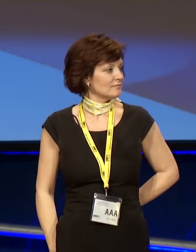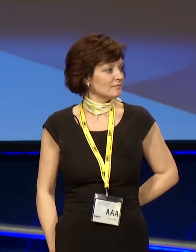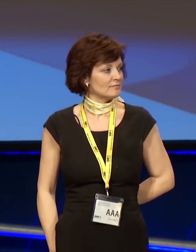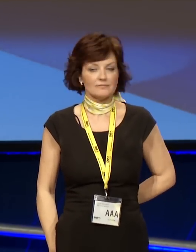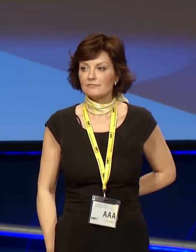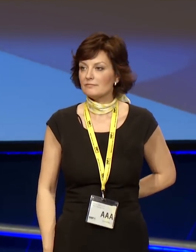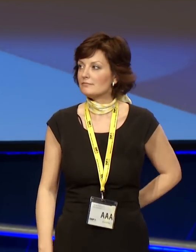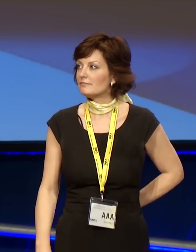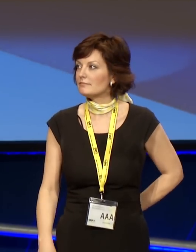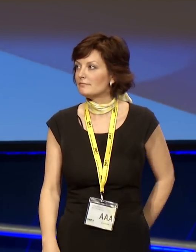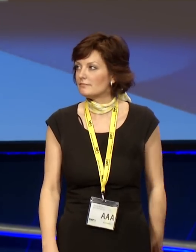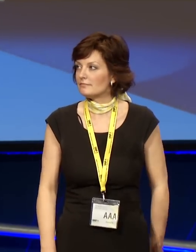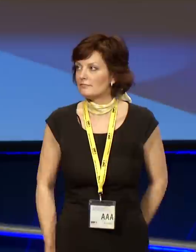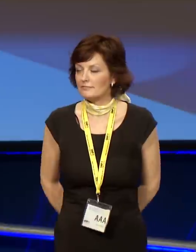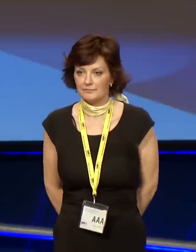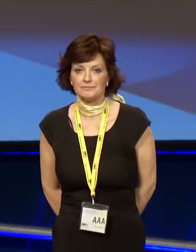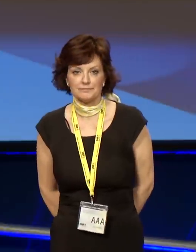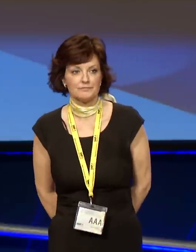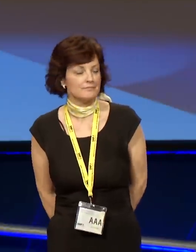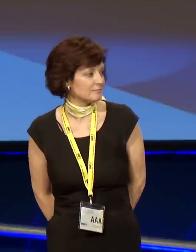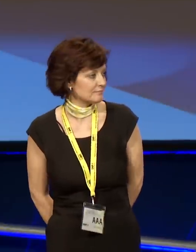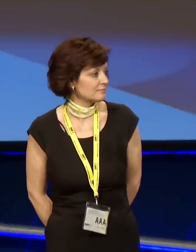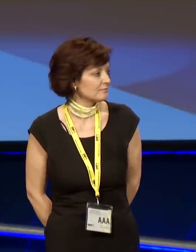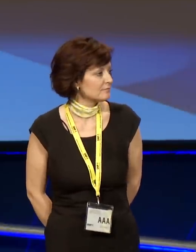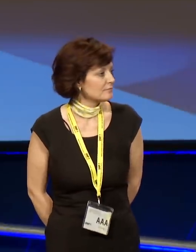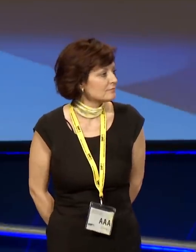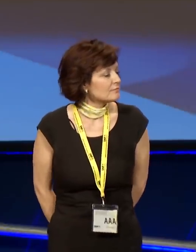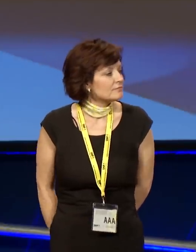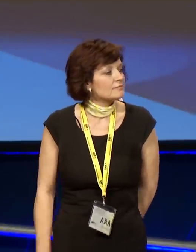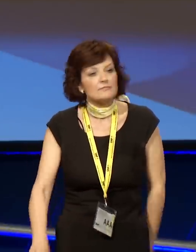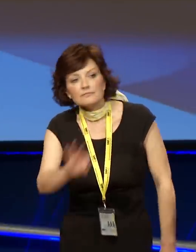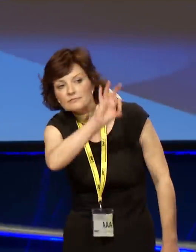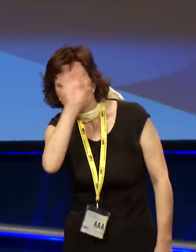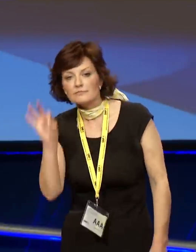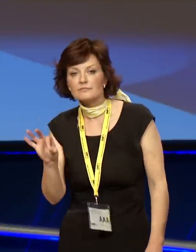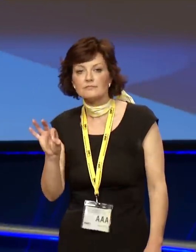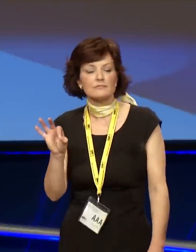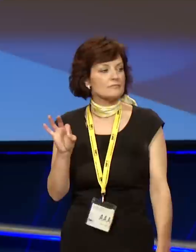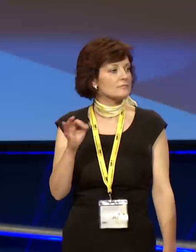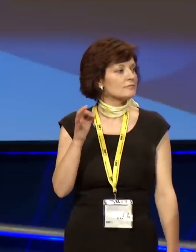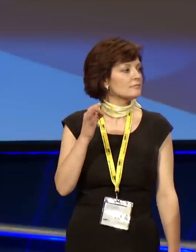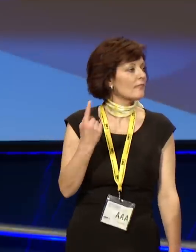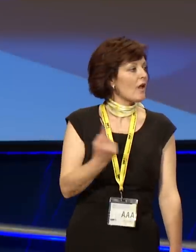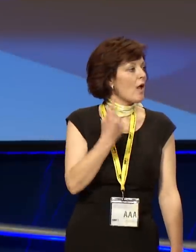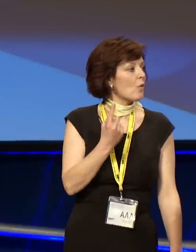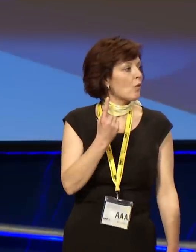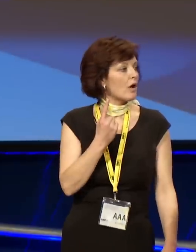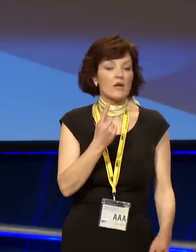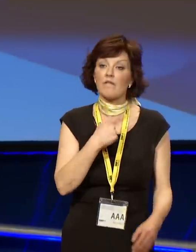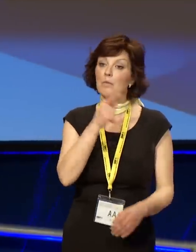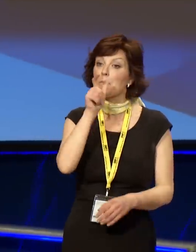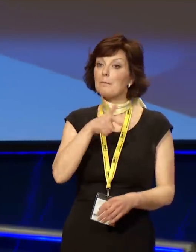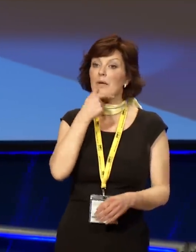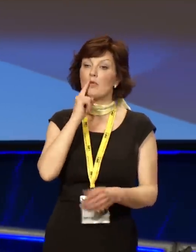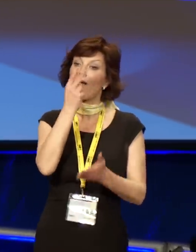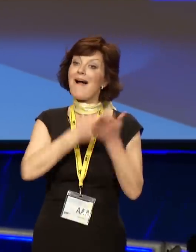then there's a gentleman there, and then the lady there. So on you go. Hi there. I'm one of thousands of people who have cancelled my TV licence since